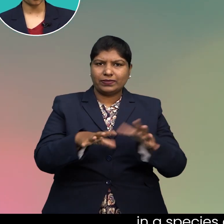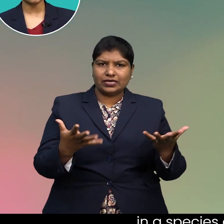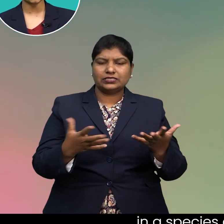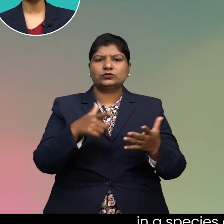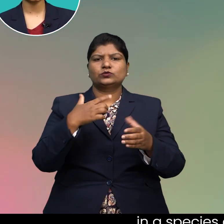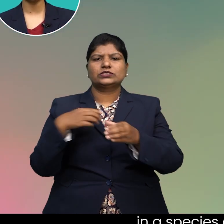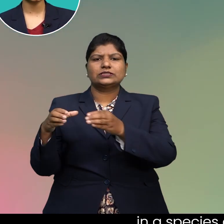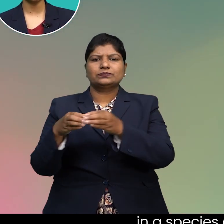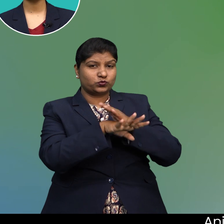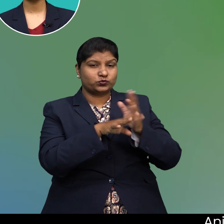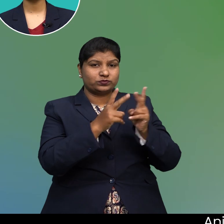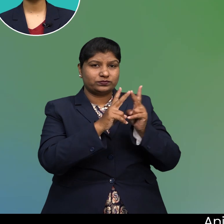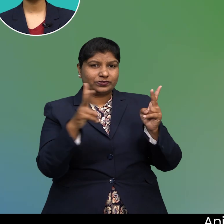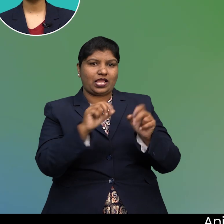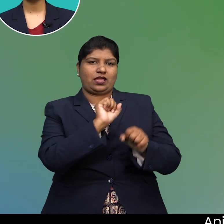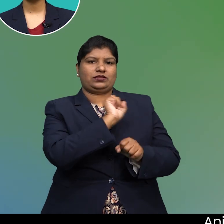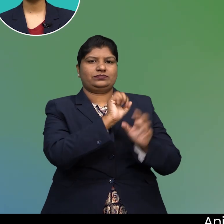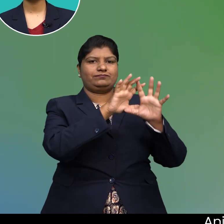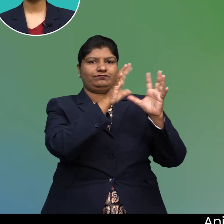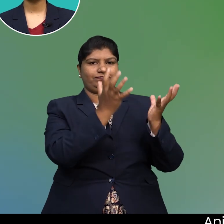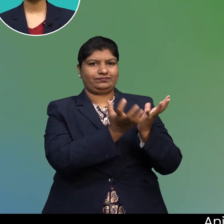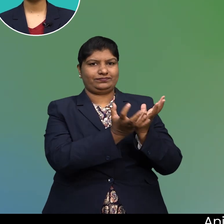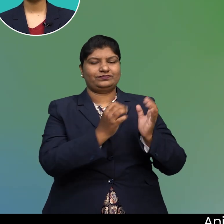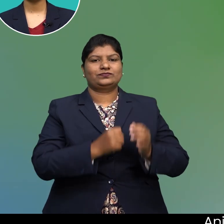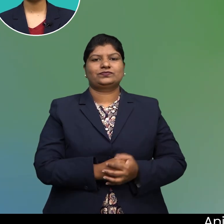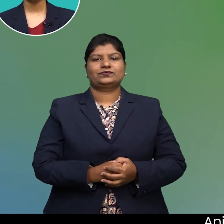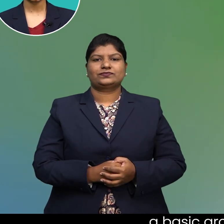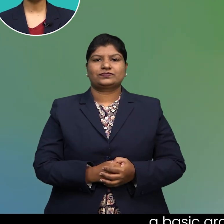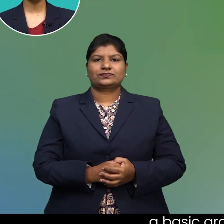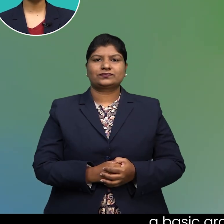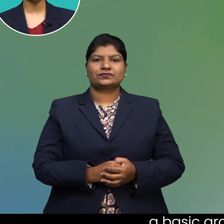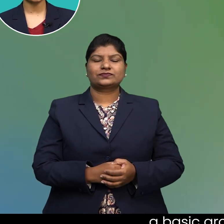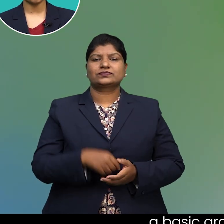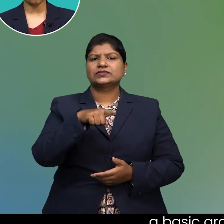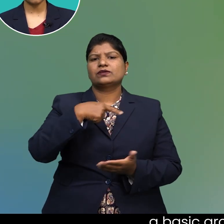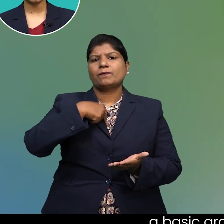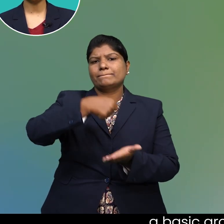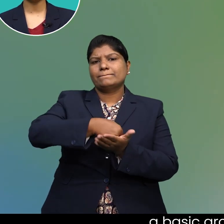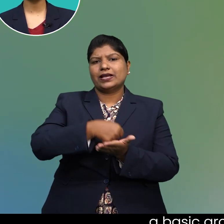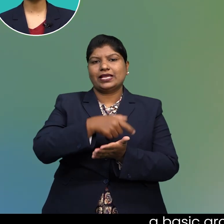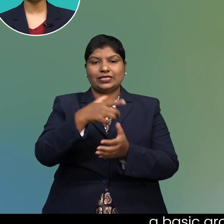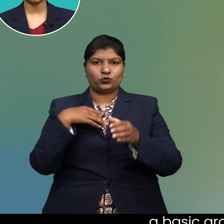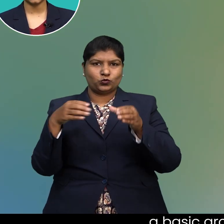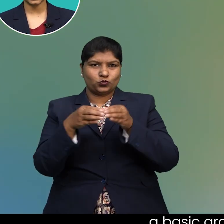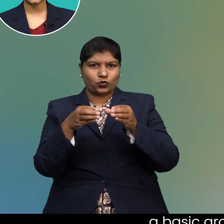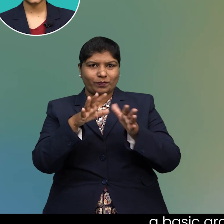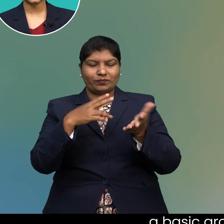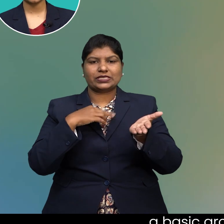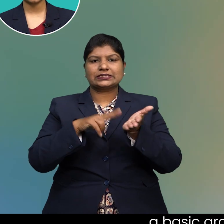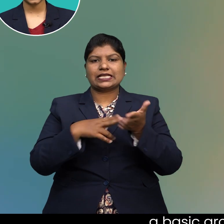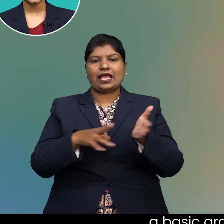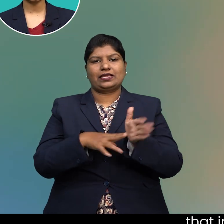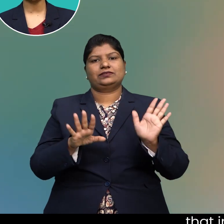in external form and appearance, internal structure,